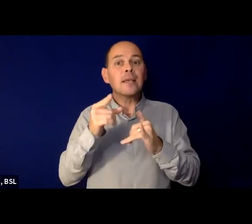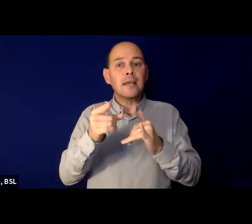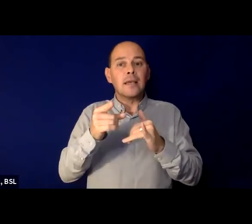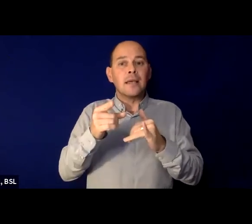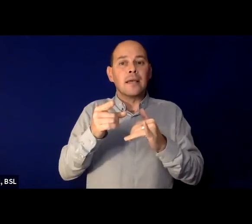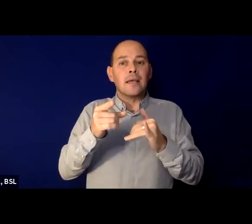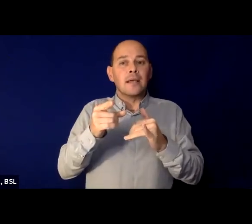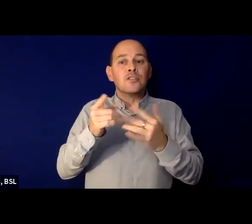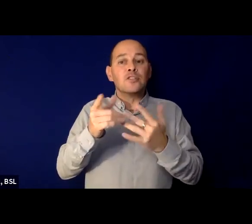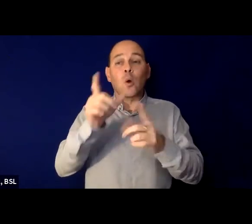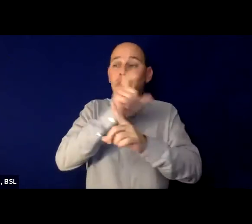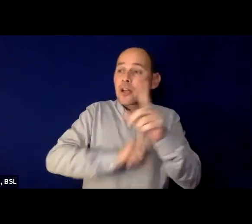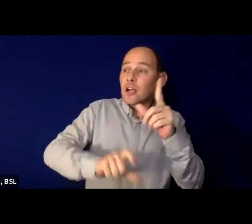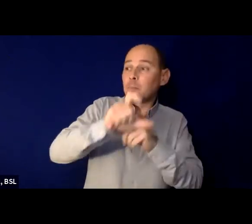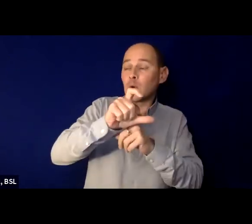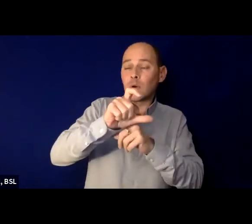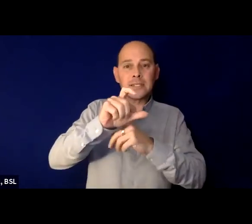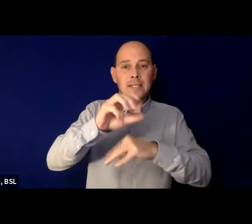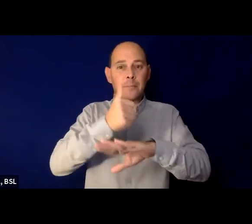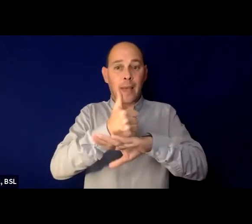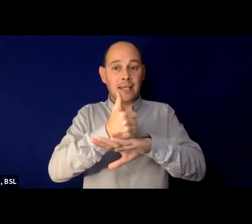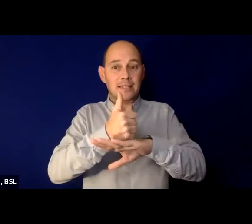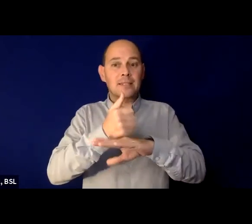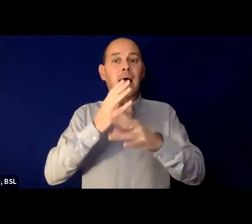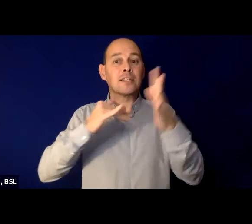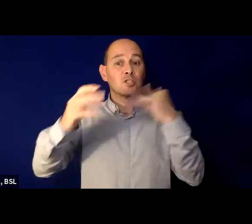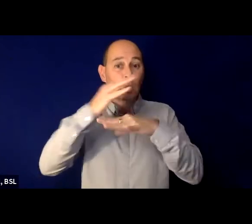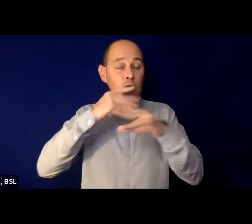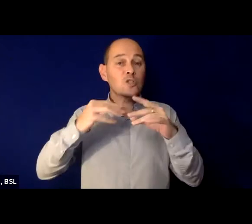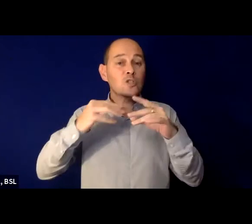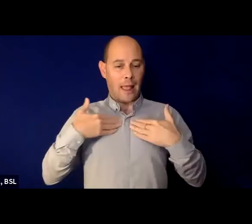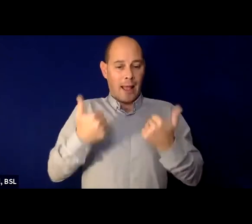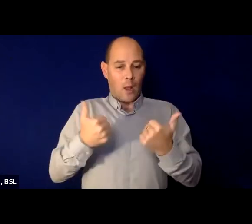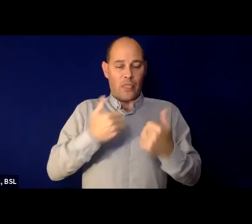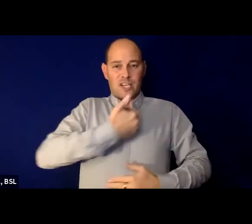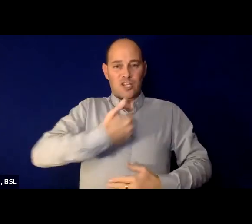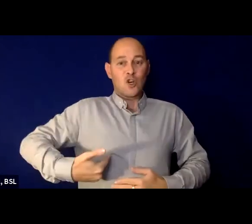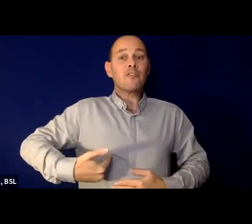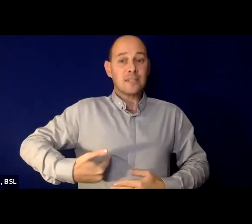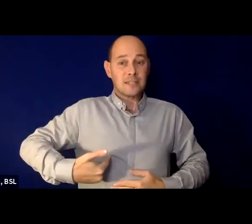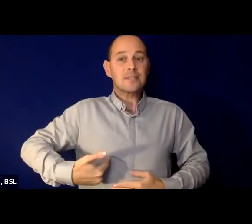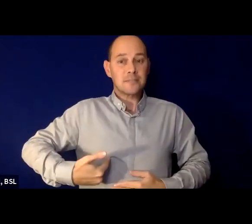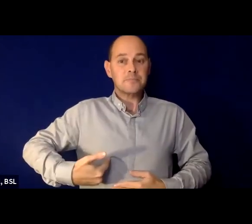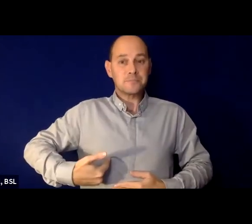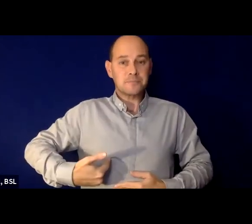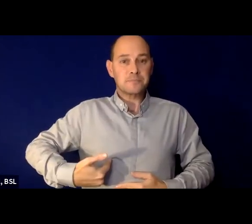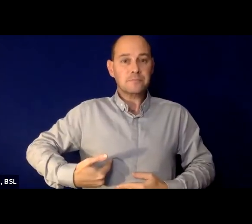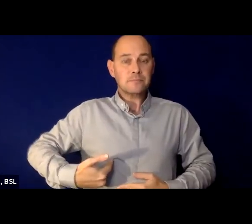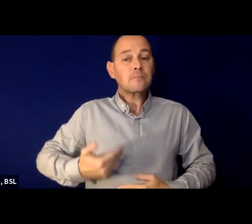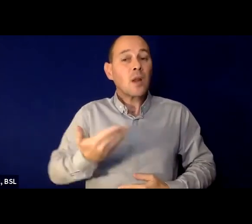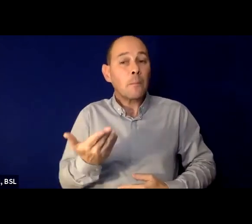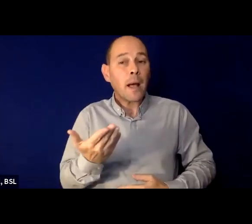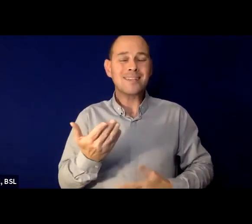community-based health insurance system and social health insurance schemes. mechanism, but